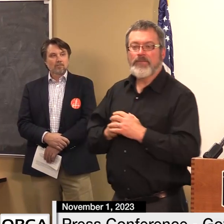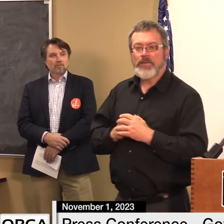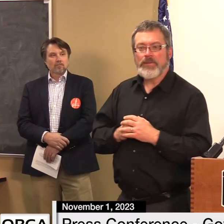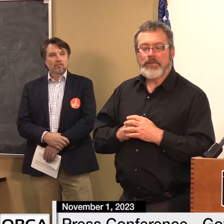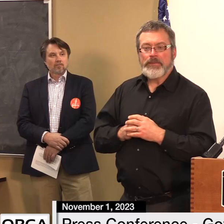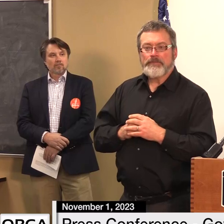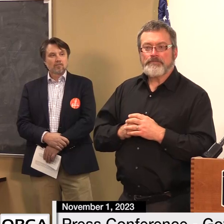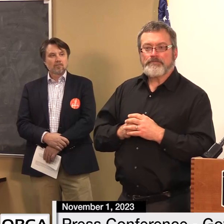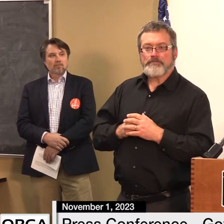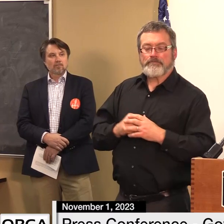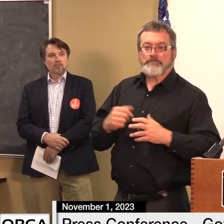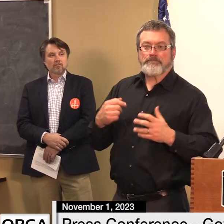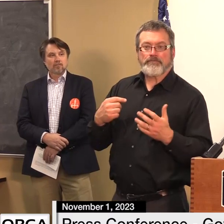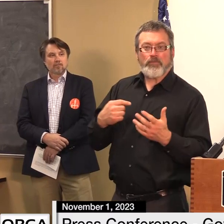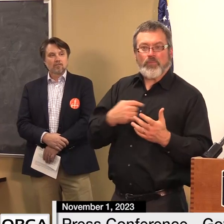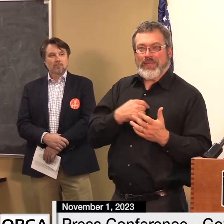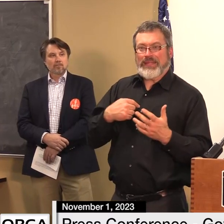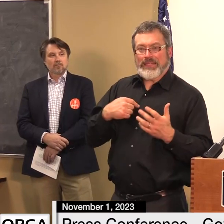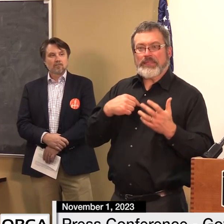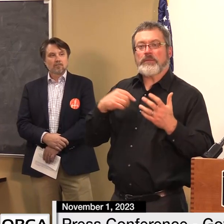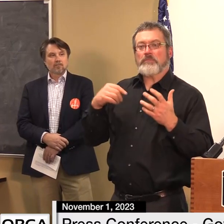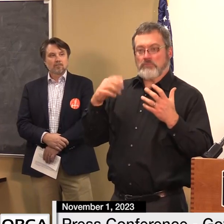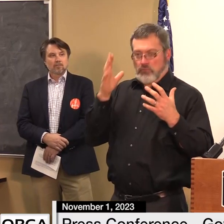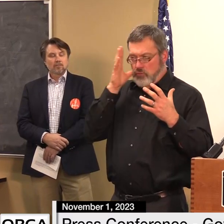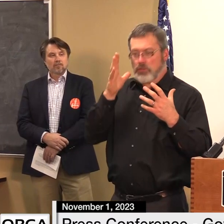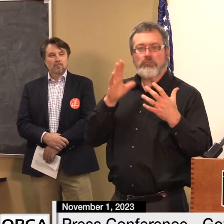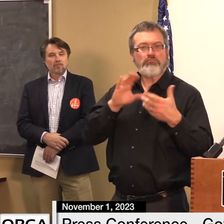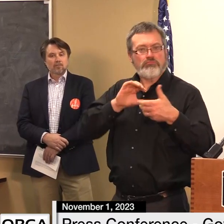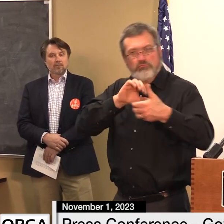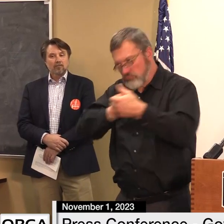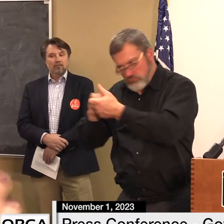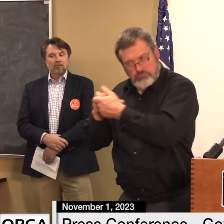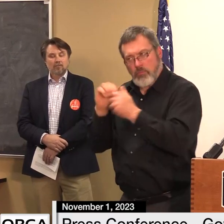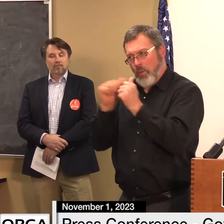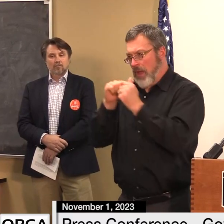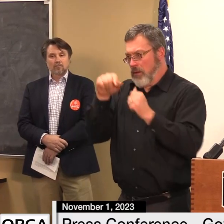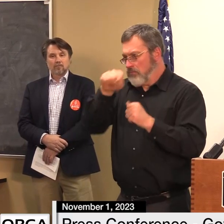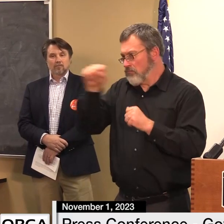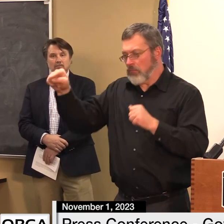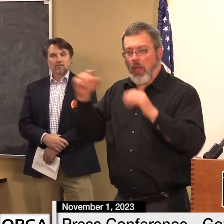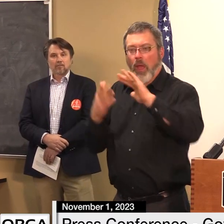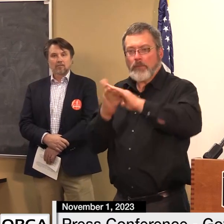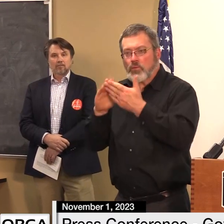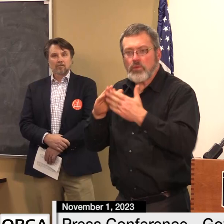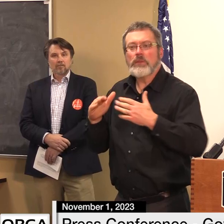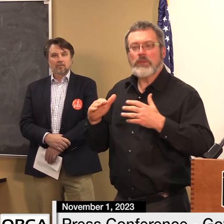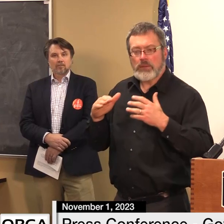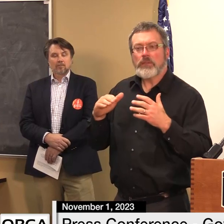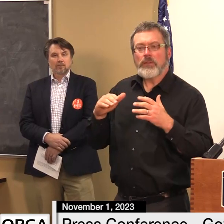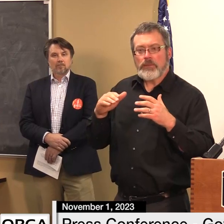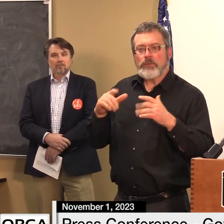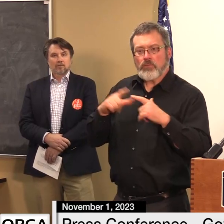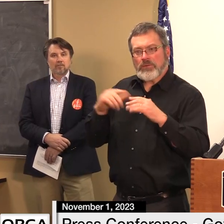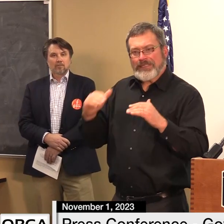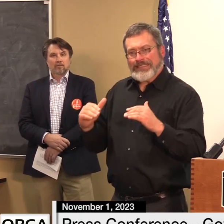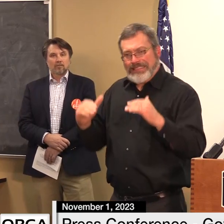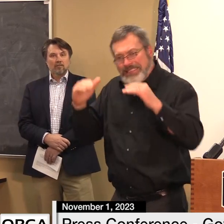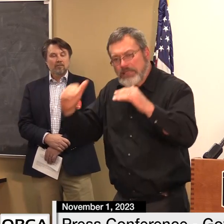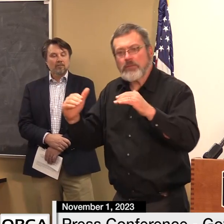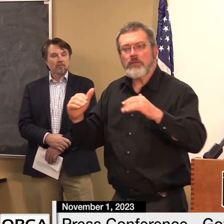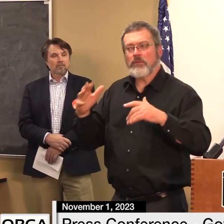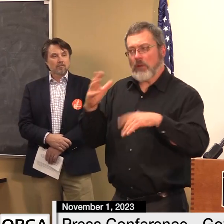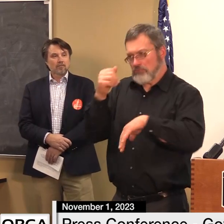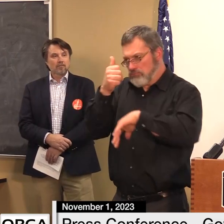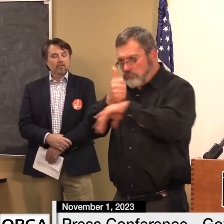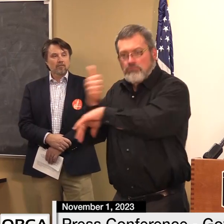We'll be actively working with communities to do everything we can to put this into place. Because again, I believe